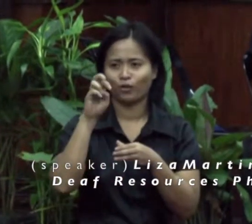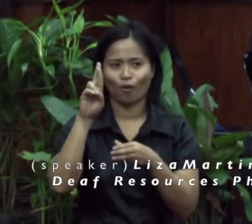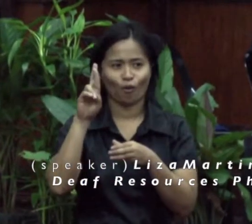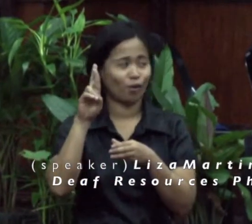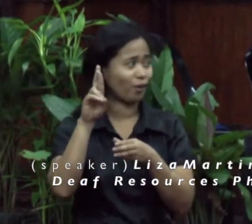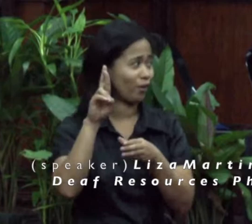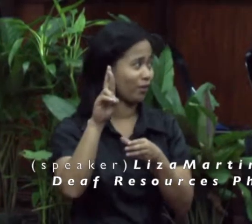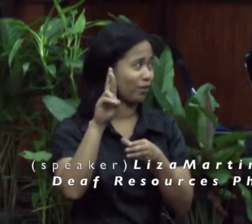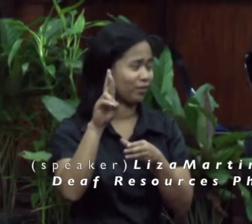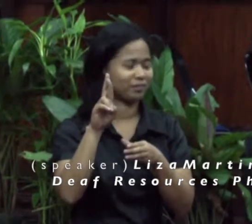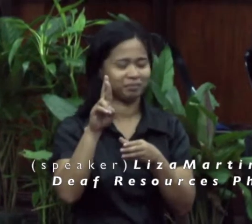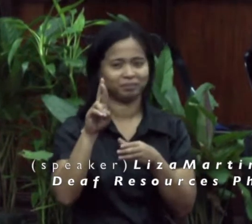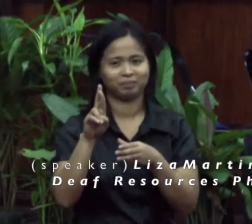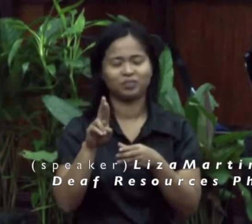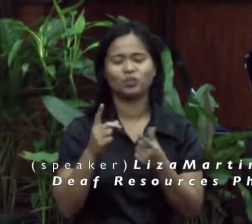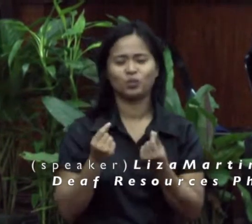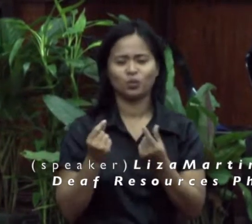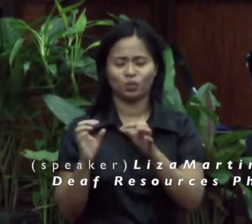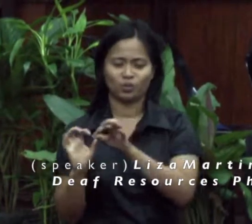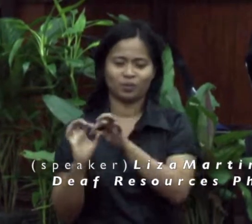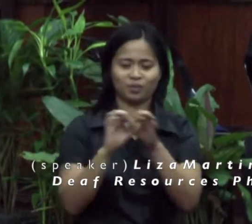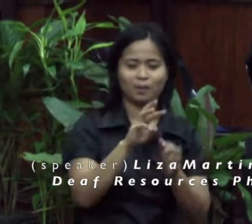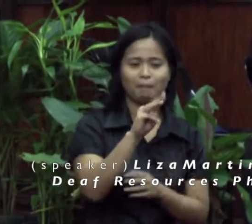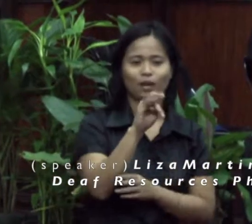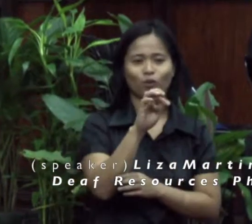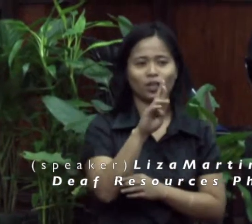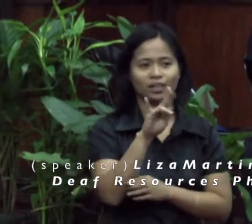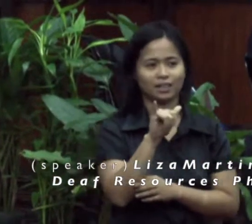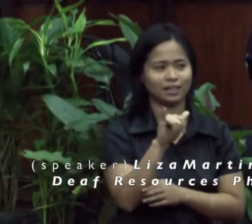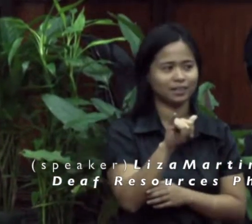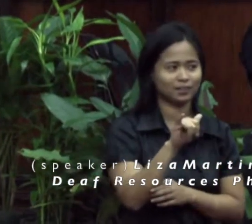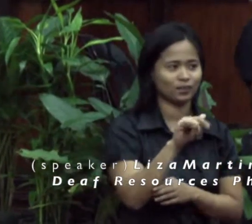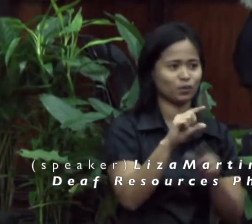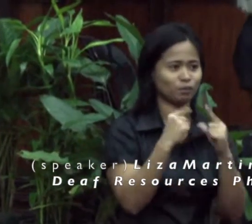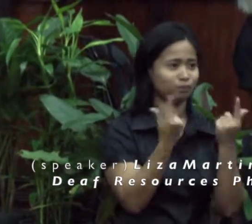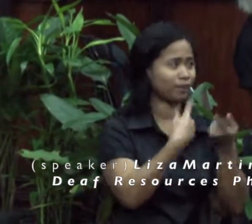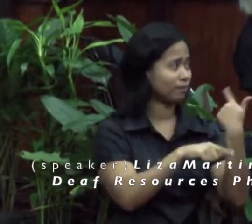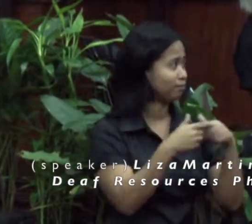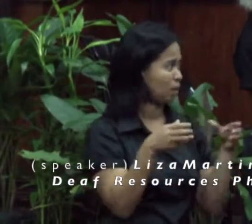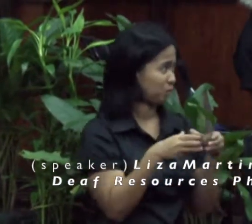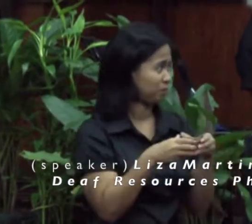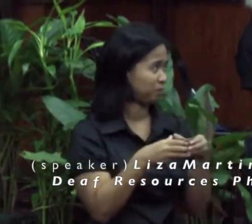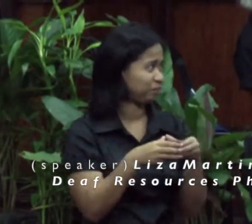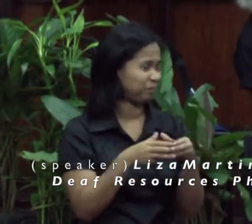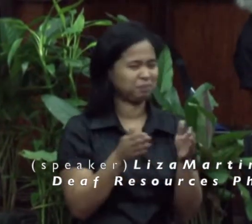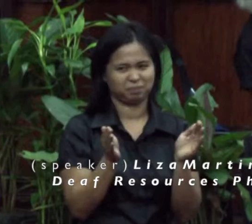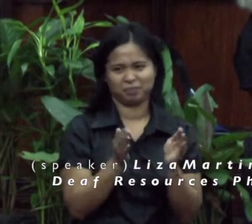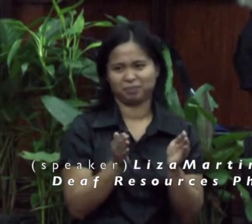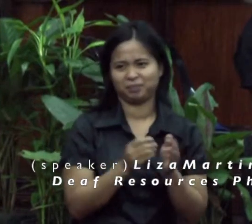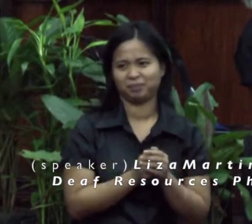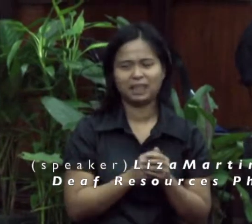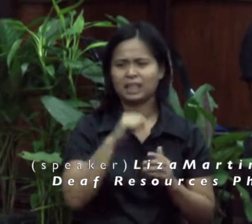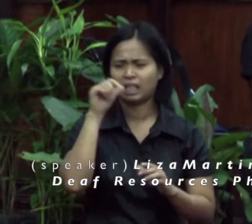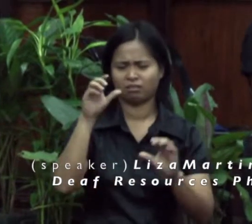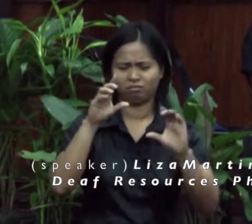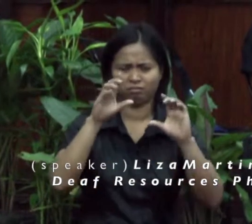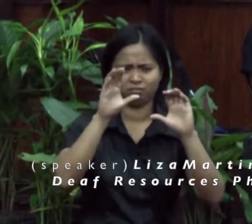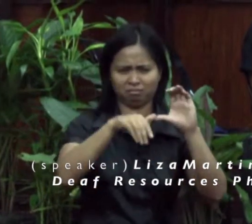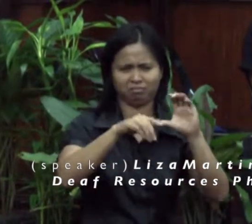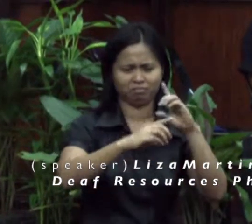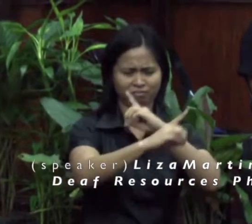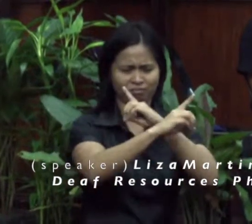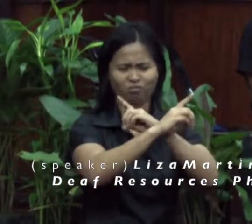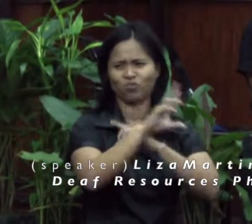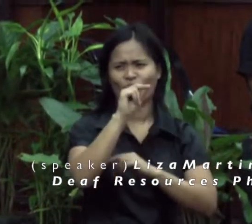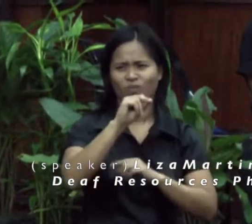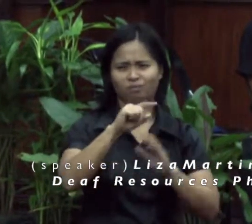they actually align themselves with minority groups, okay? And not a disability perspective, and in